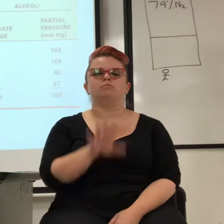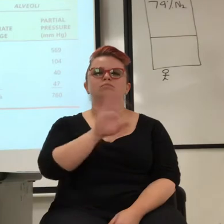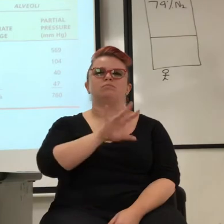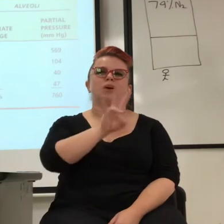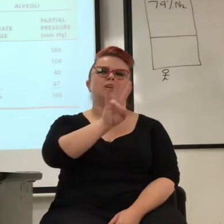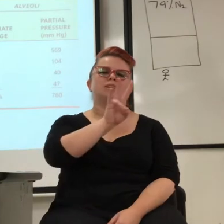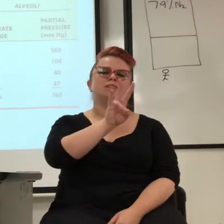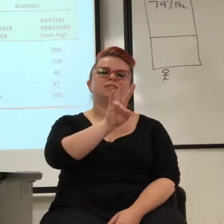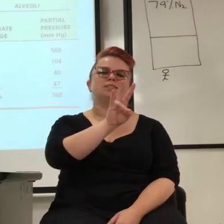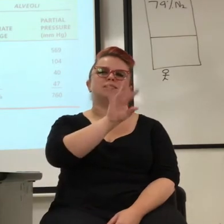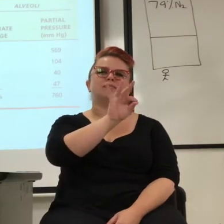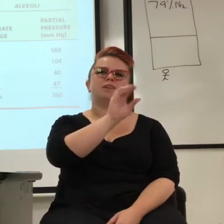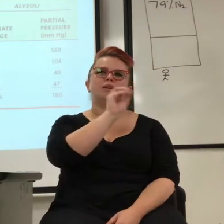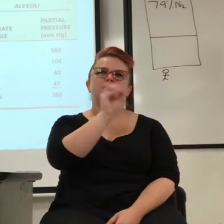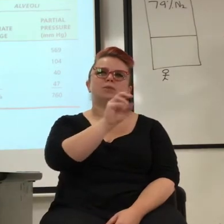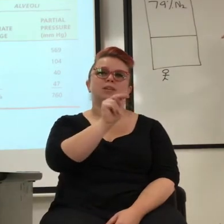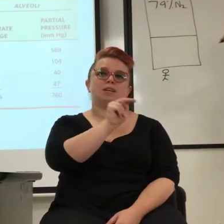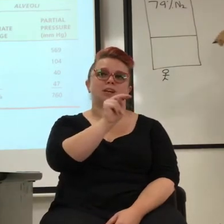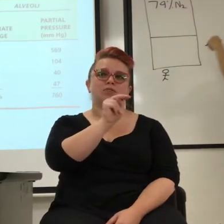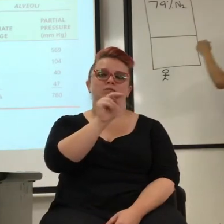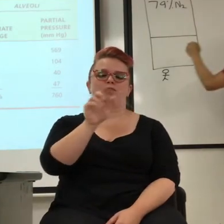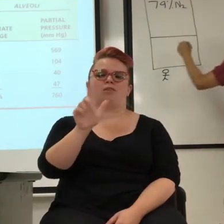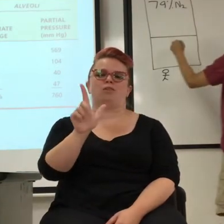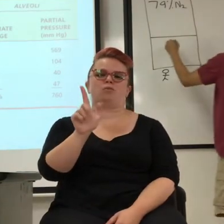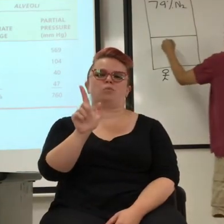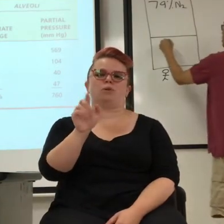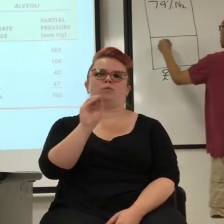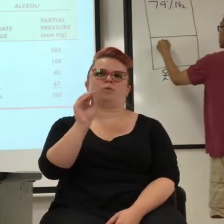79% nitrogen, about 21% oxygen.